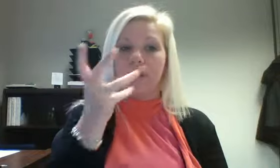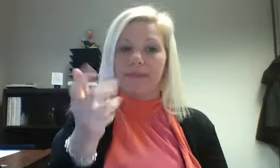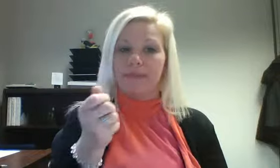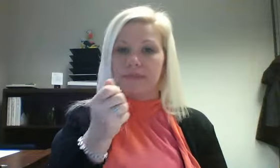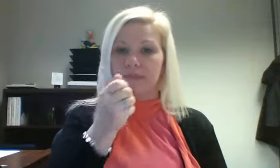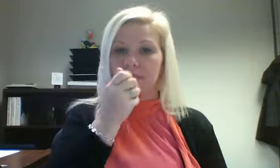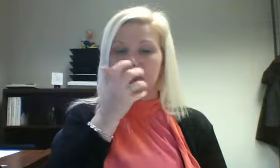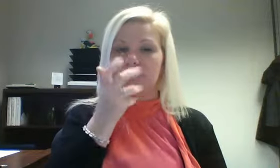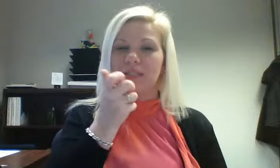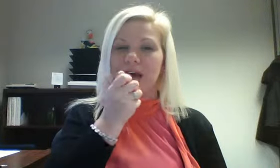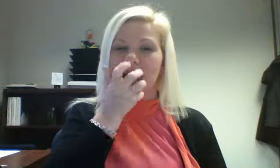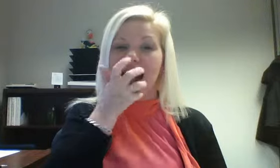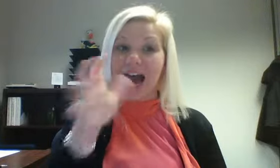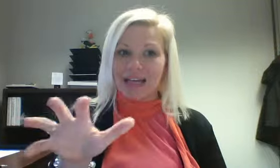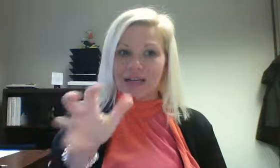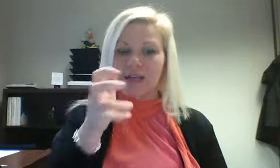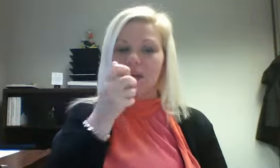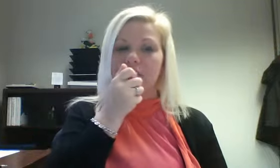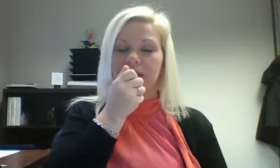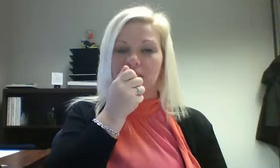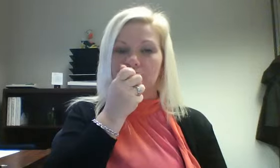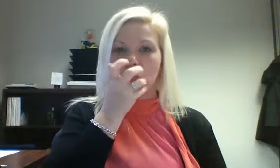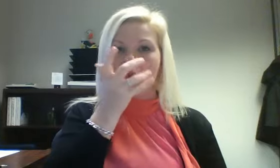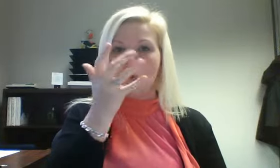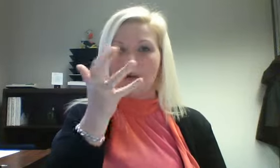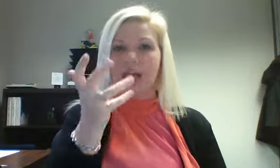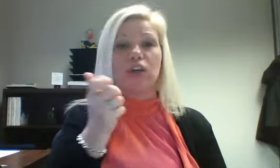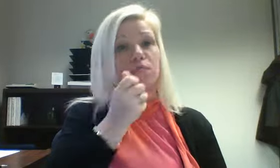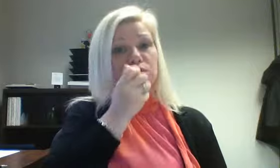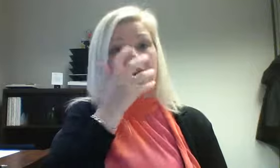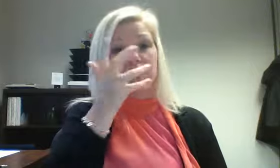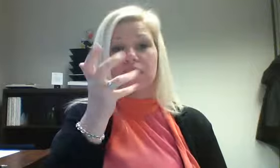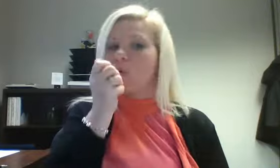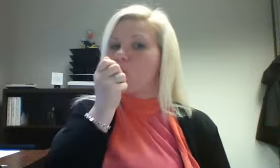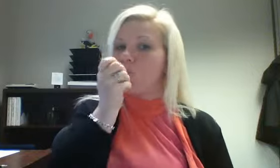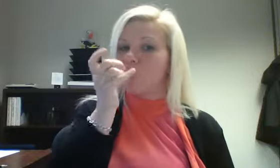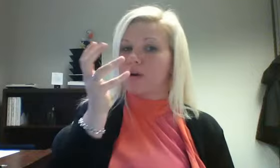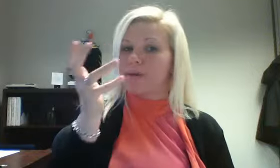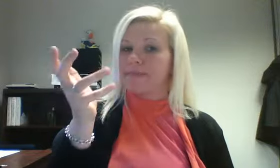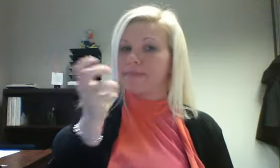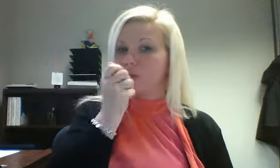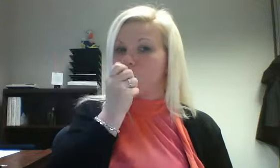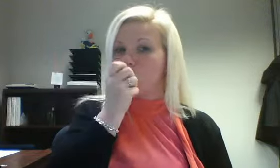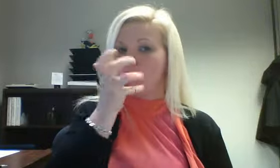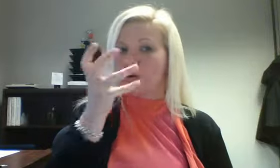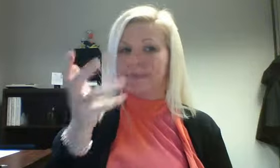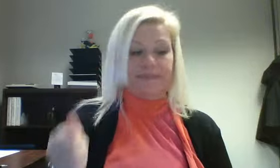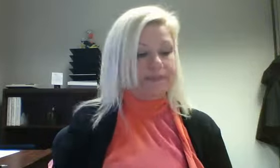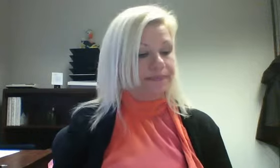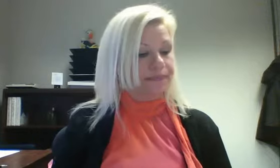warm. So it's not hot, but it's warm, like your breath. Warm, warm.